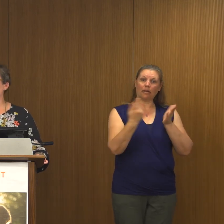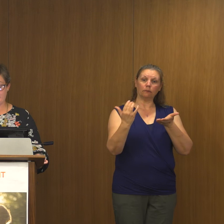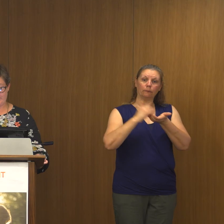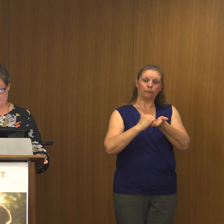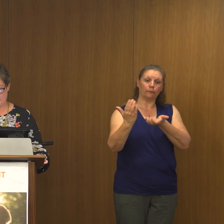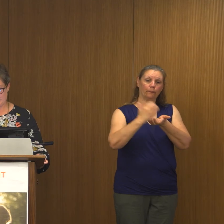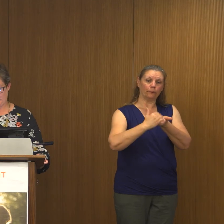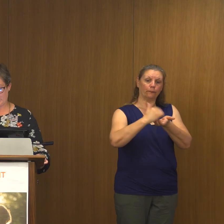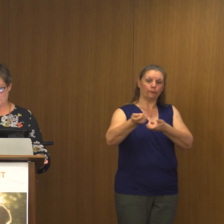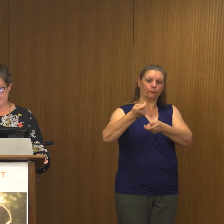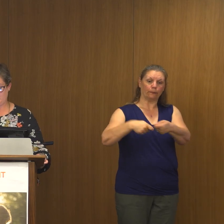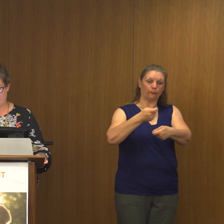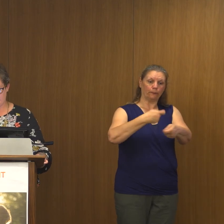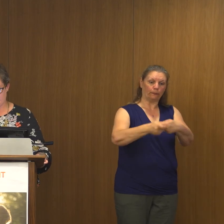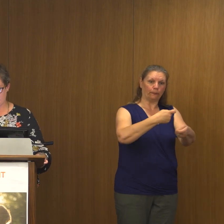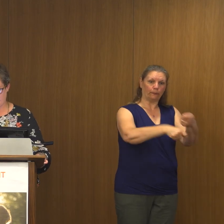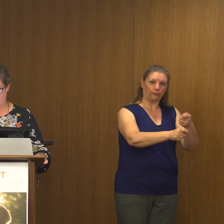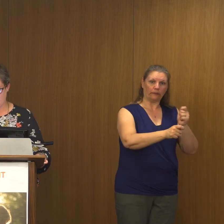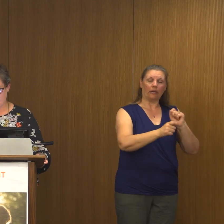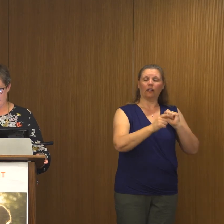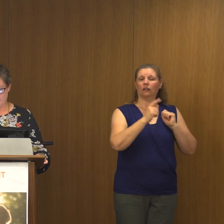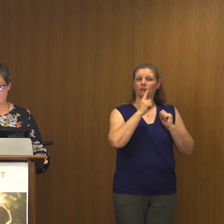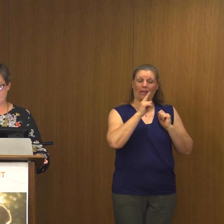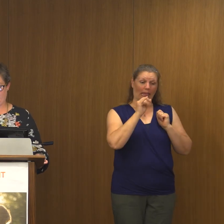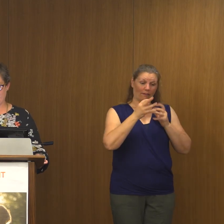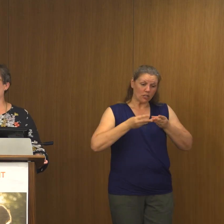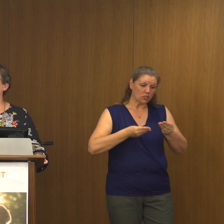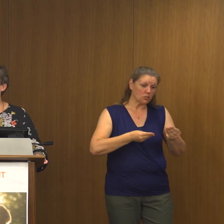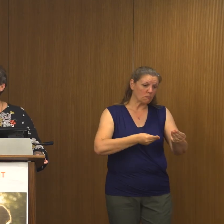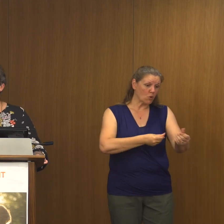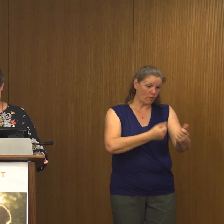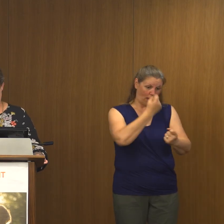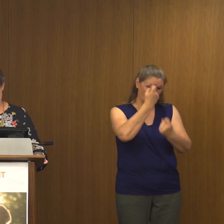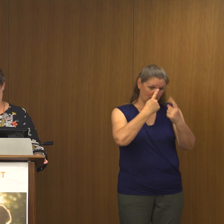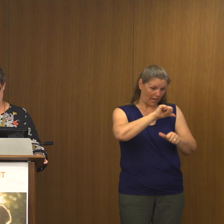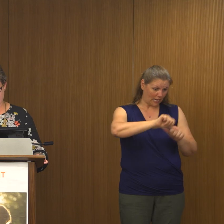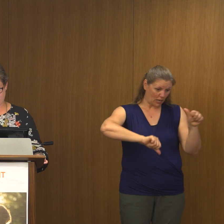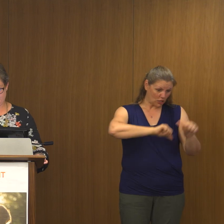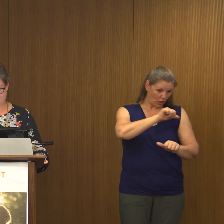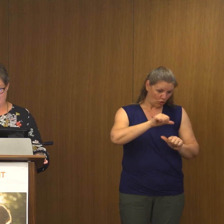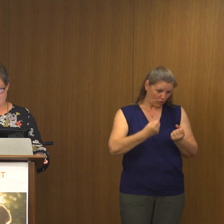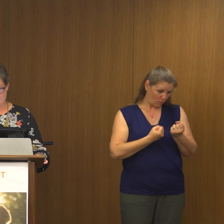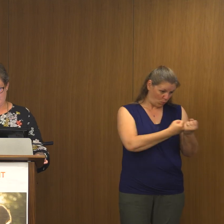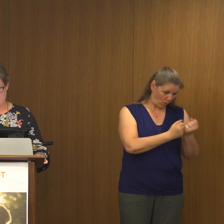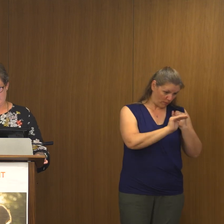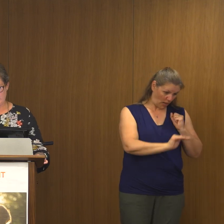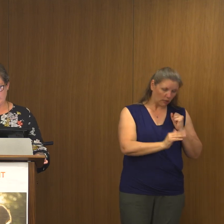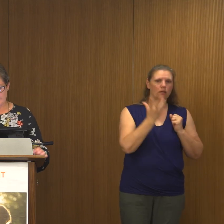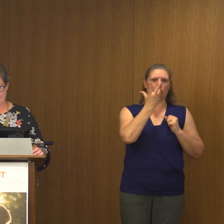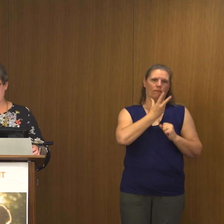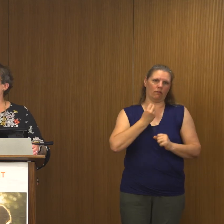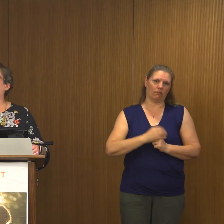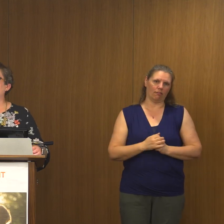it's an absolute thing of beauty to watch when each part is understood and works to support the artistry of the lead dancer. I